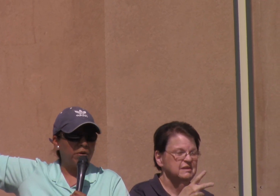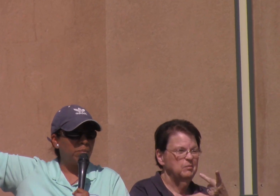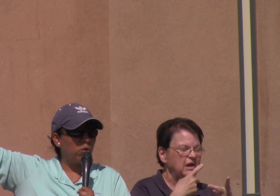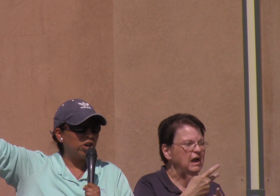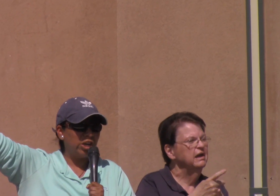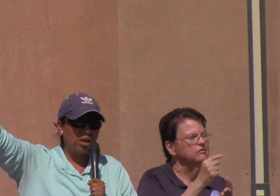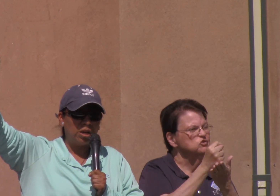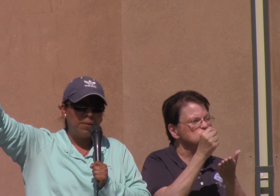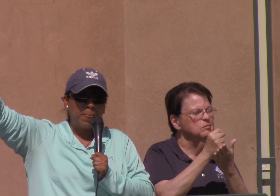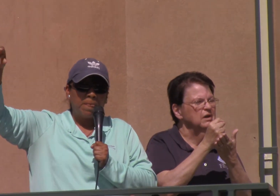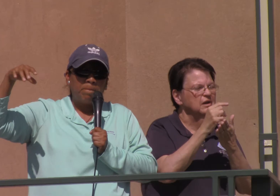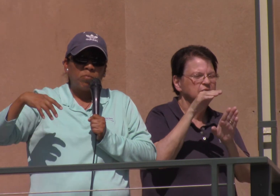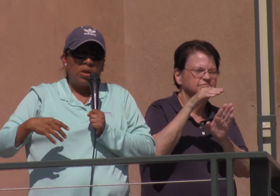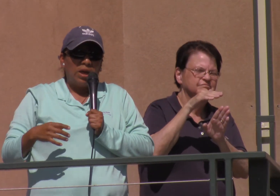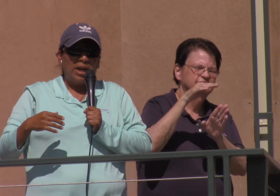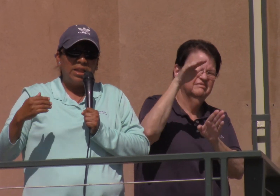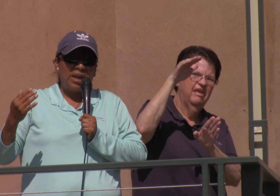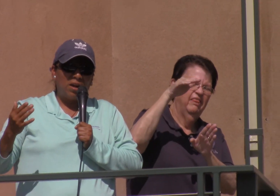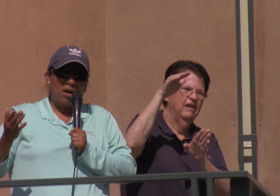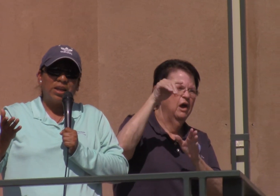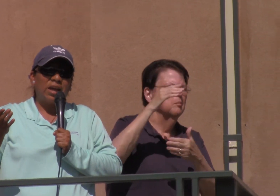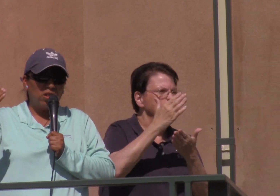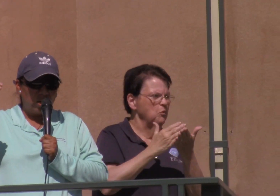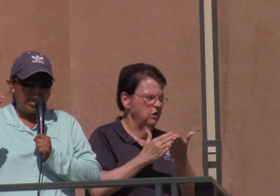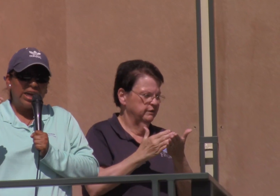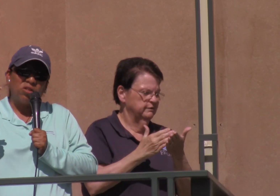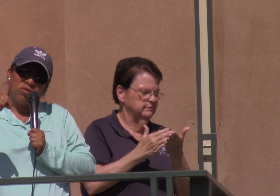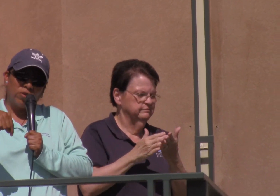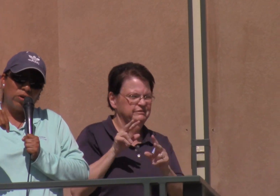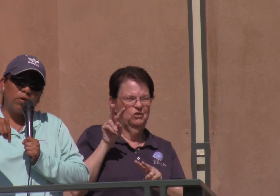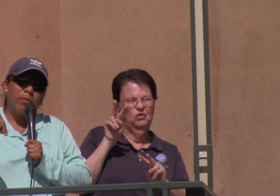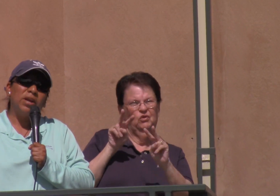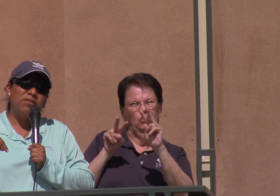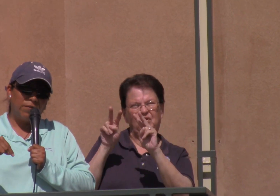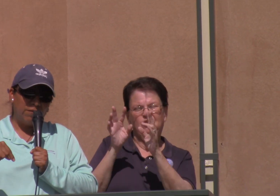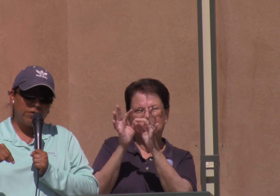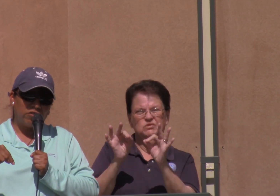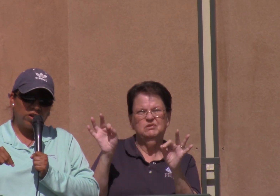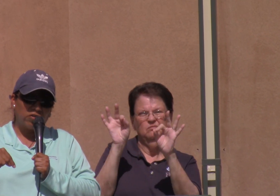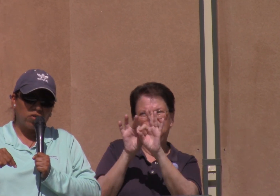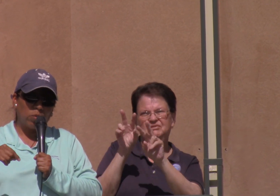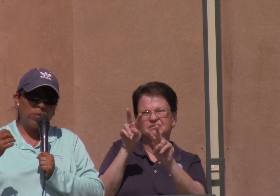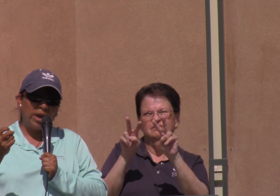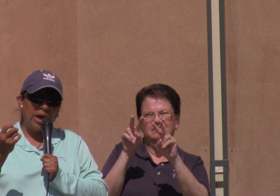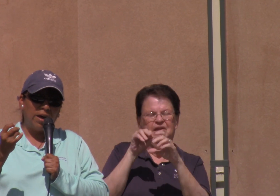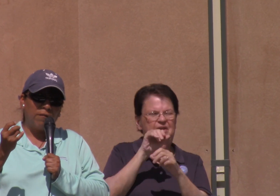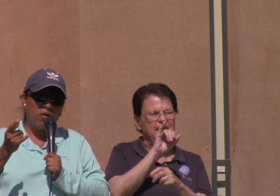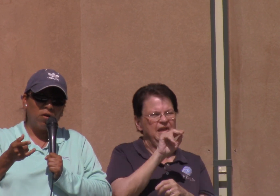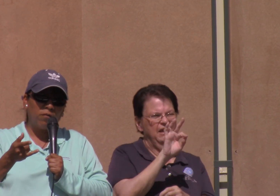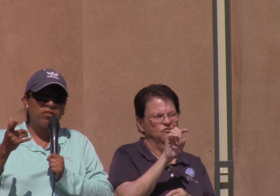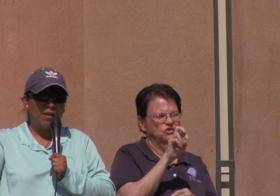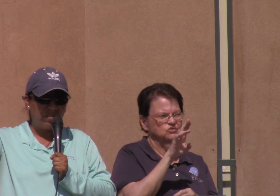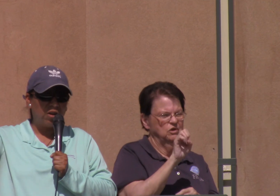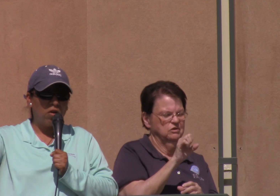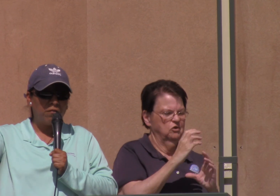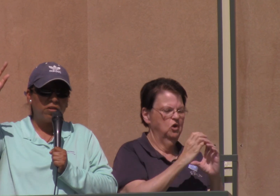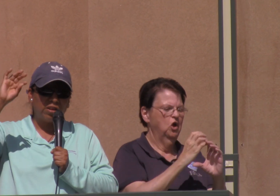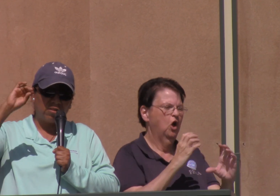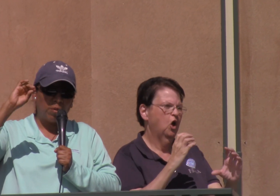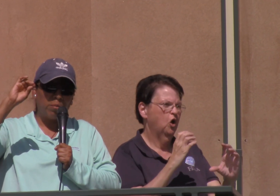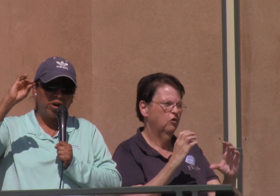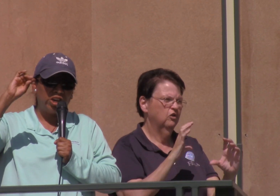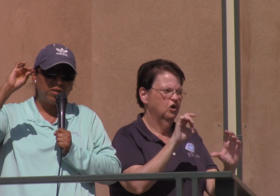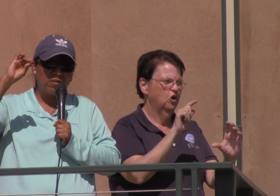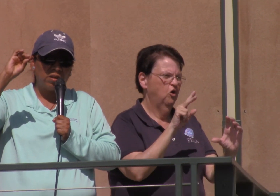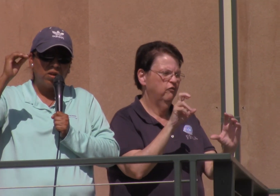the upper portion. And then again, looking at those critical points of infrastructure where we have culverts. I've seen culverts